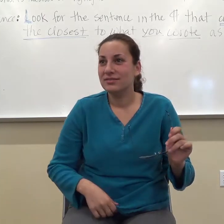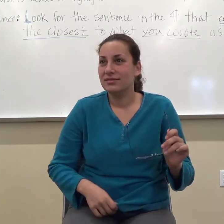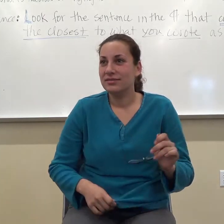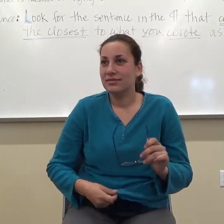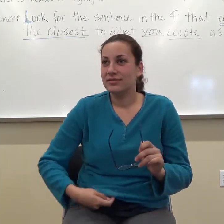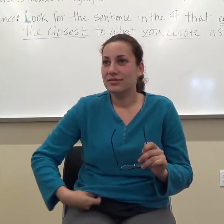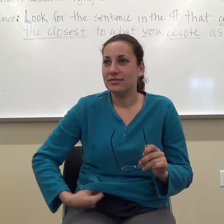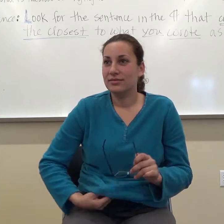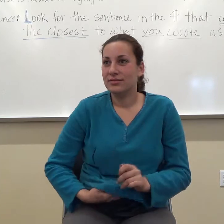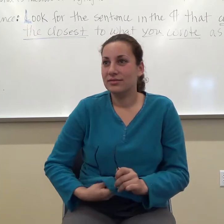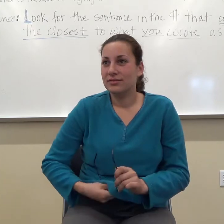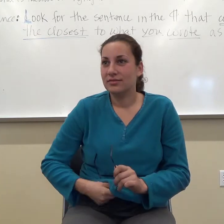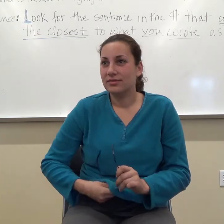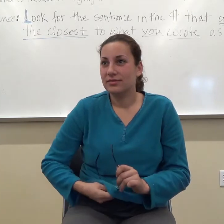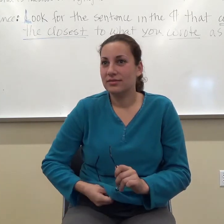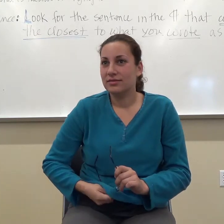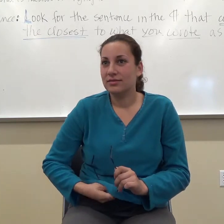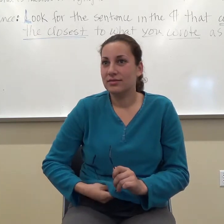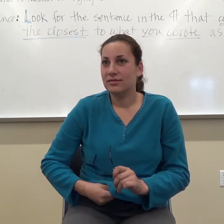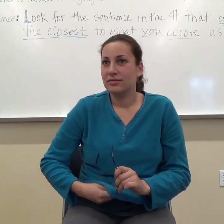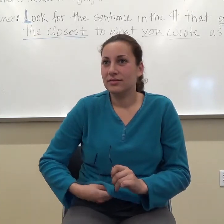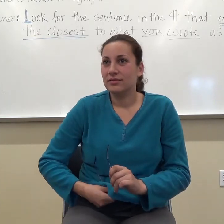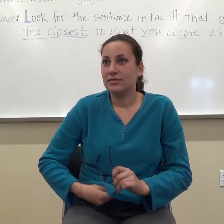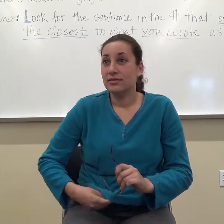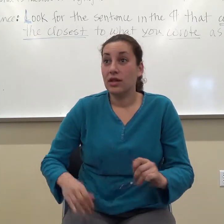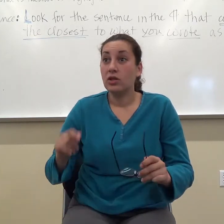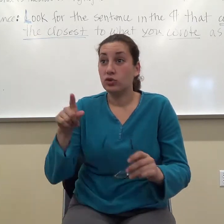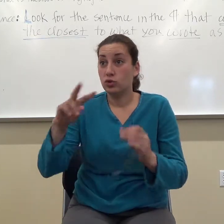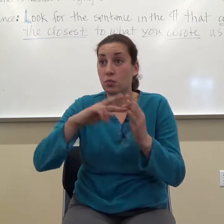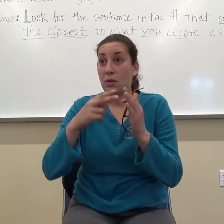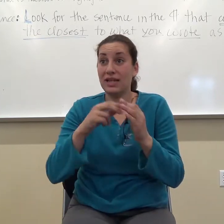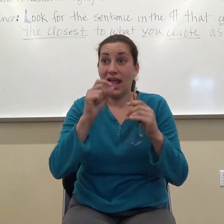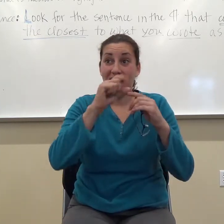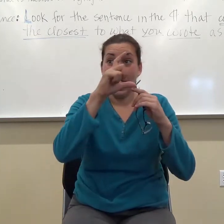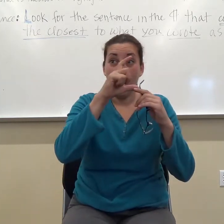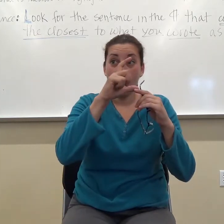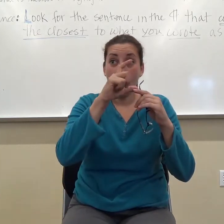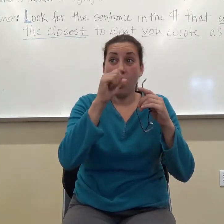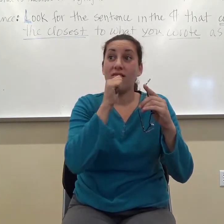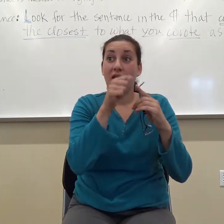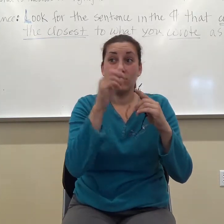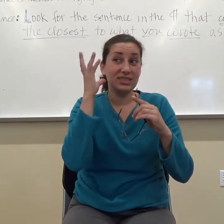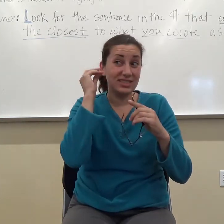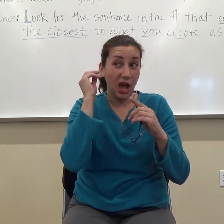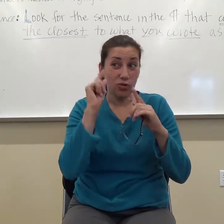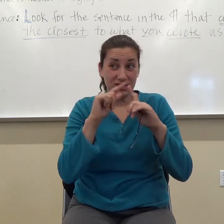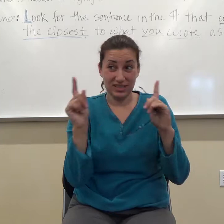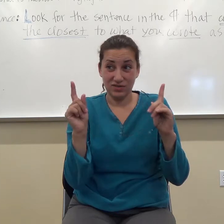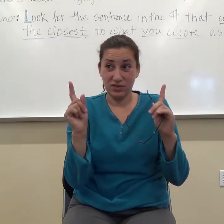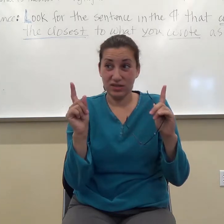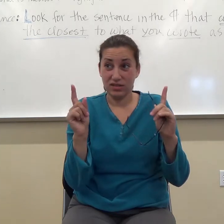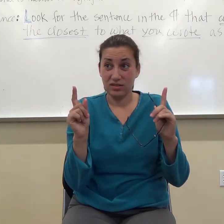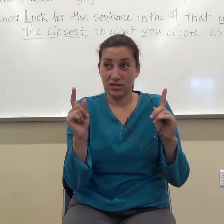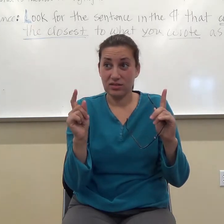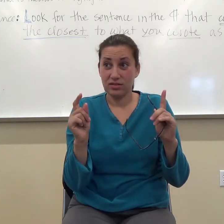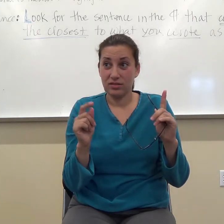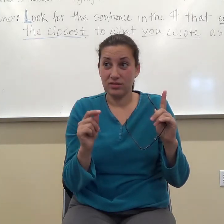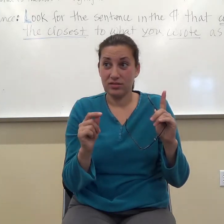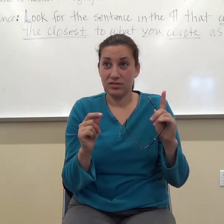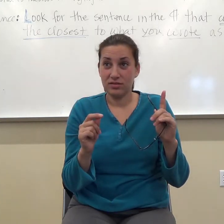What did I do? Oh, I brought the whole, for some reason I brought the whole 301 class.